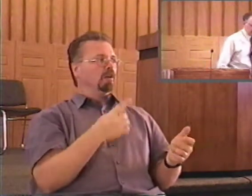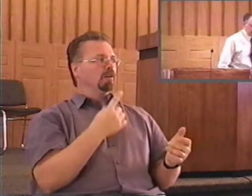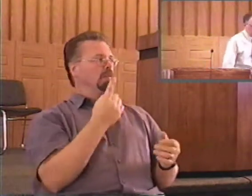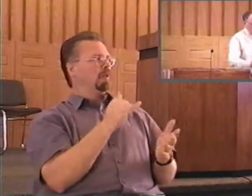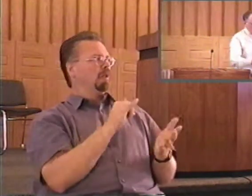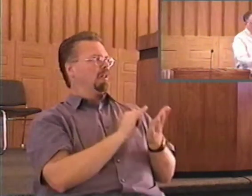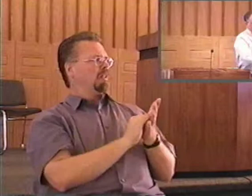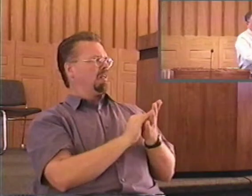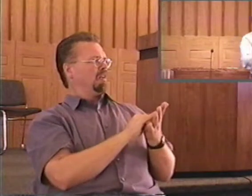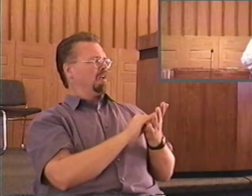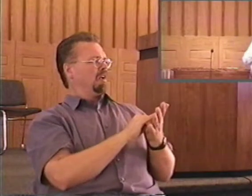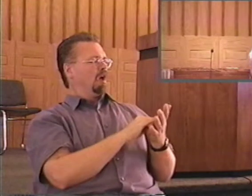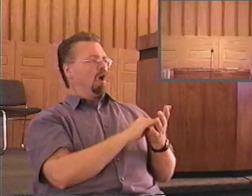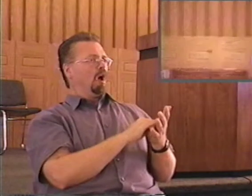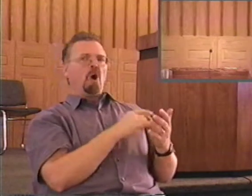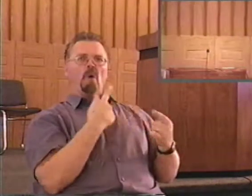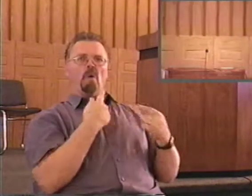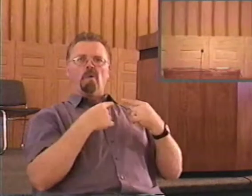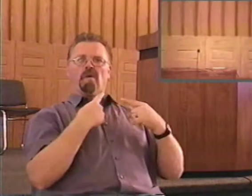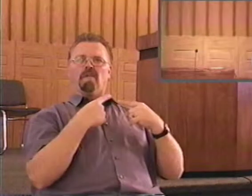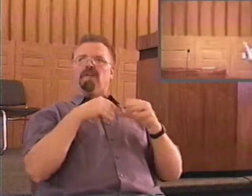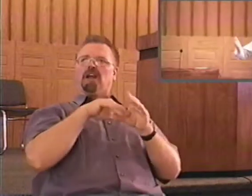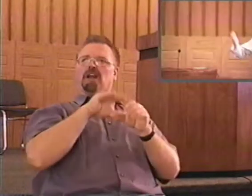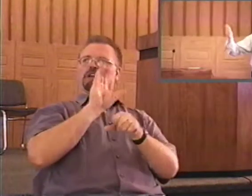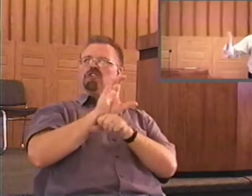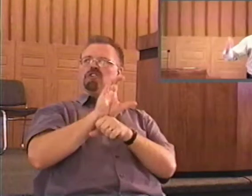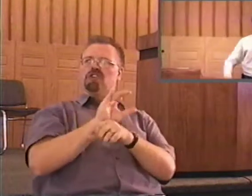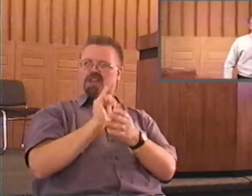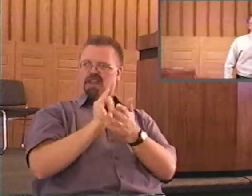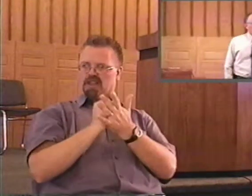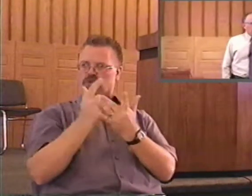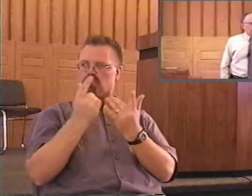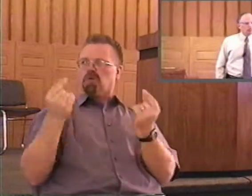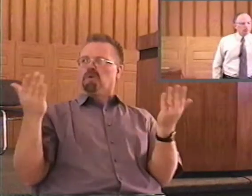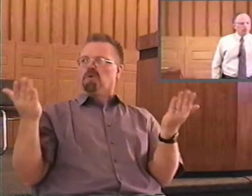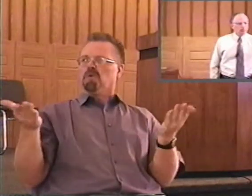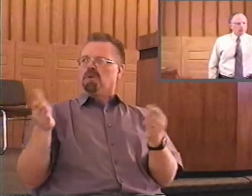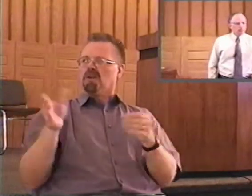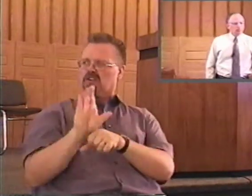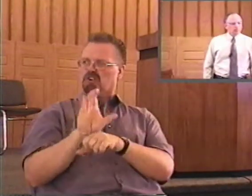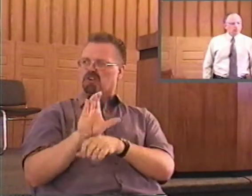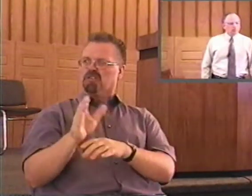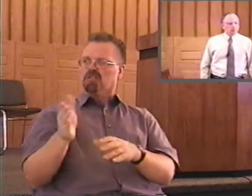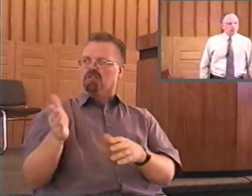group, and they said, we fight in church. That's what we do.